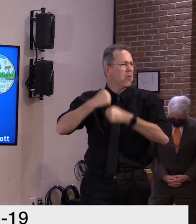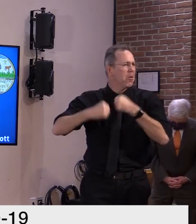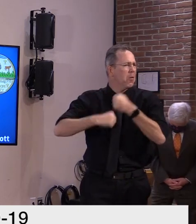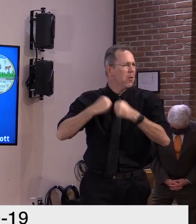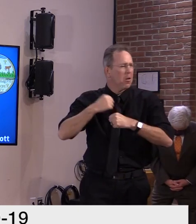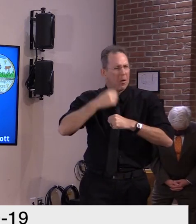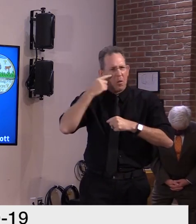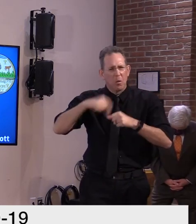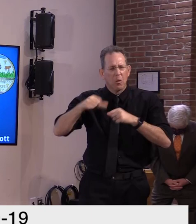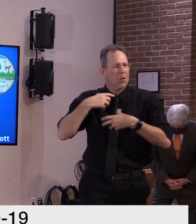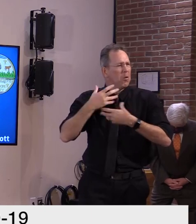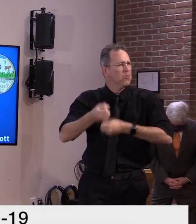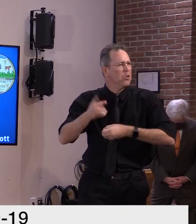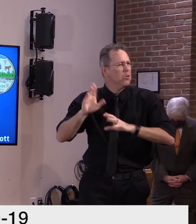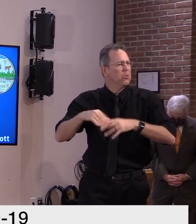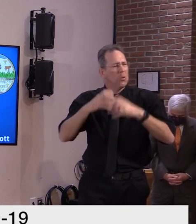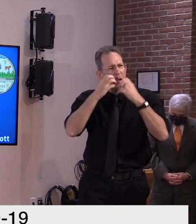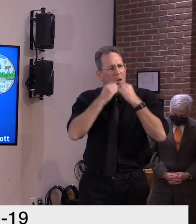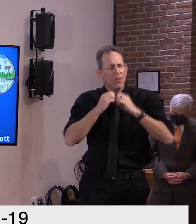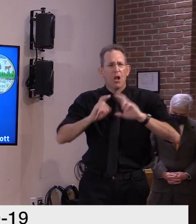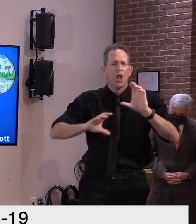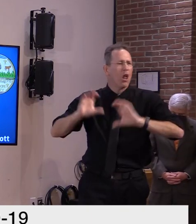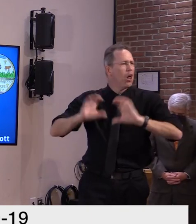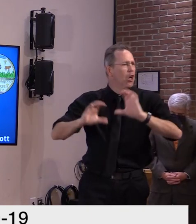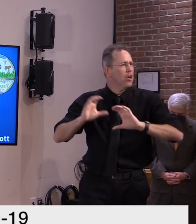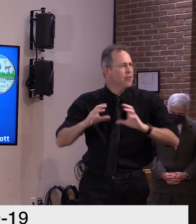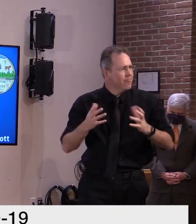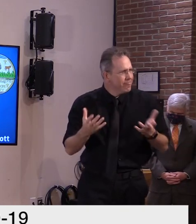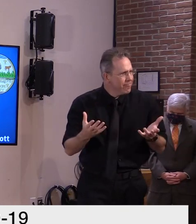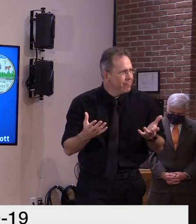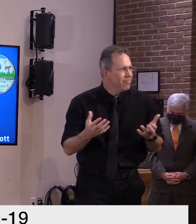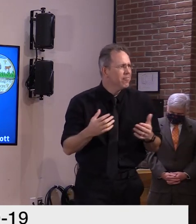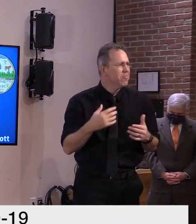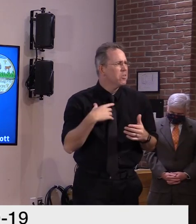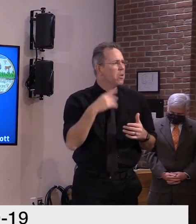year, and I wouldn't expect that to change markedly,